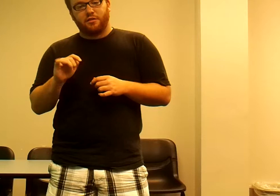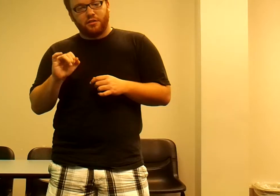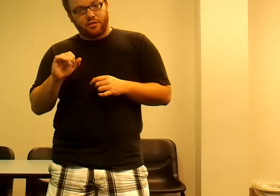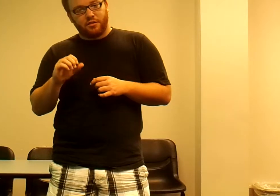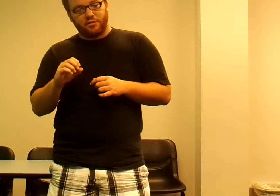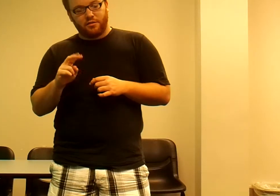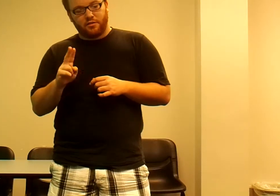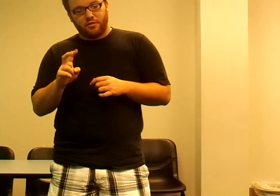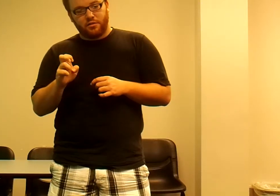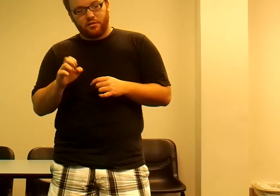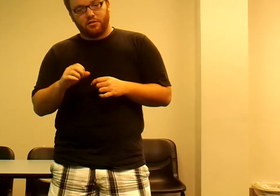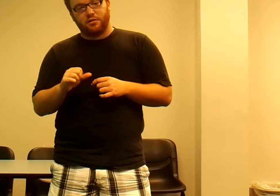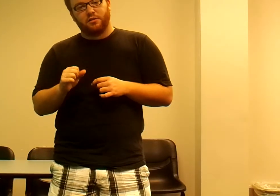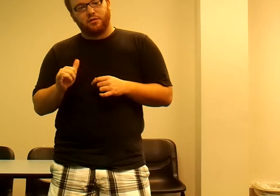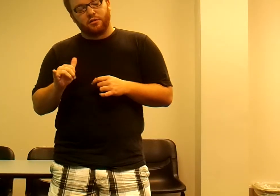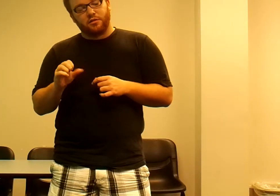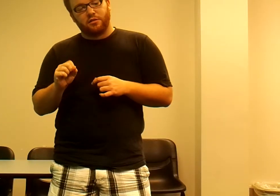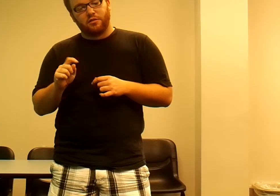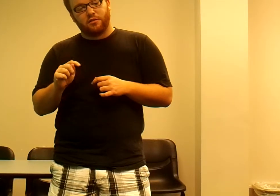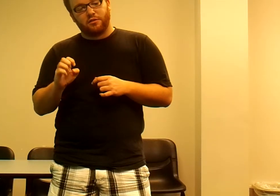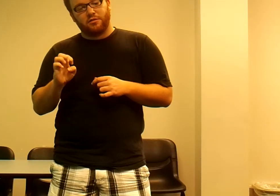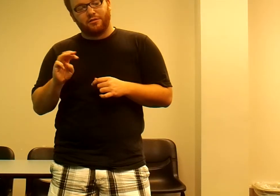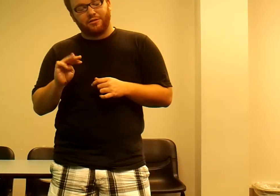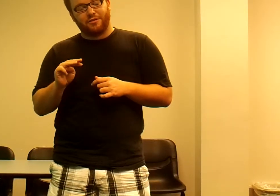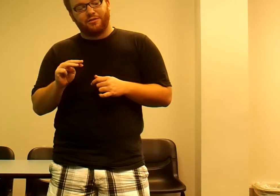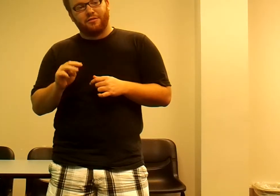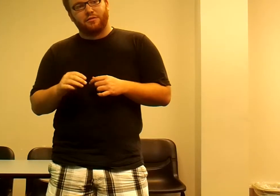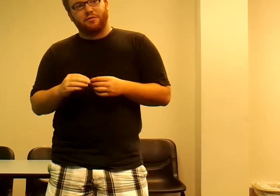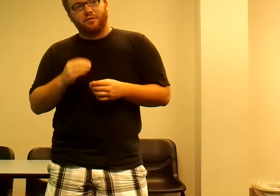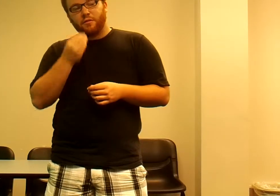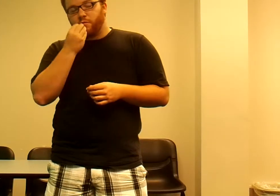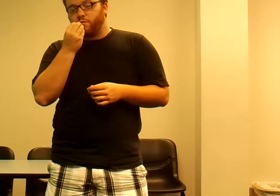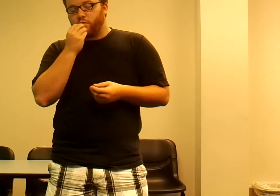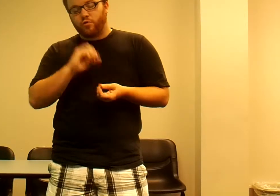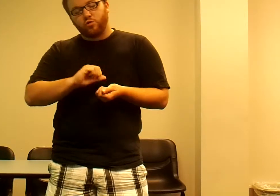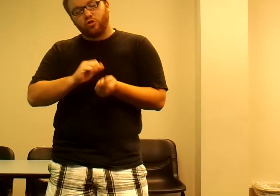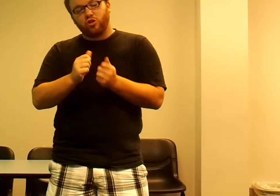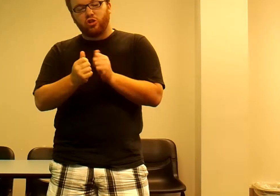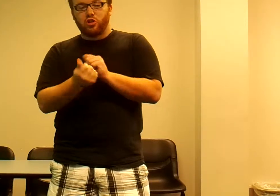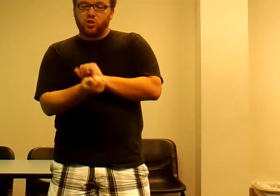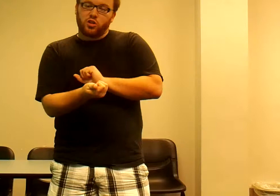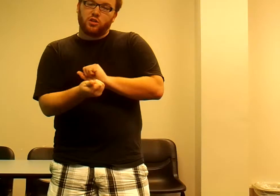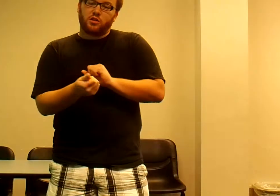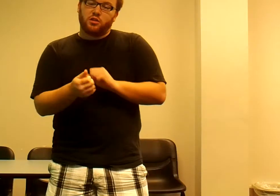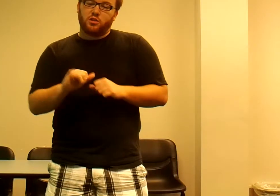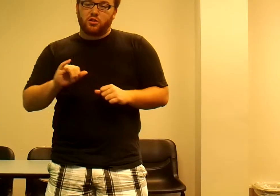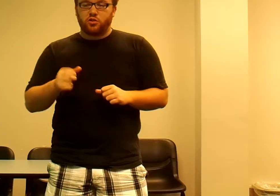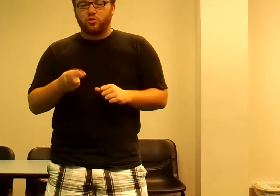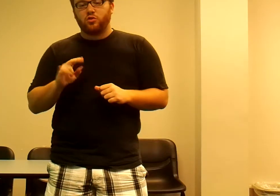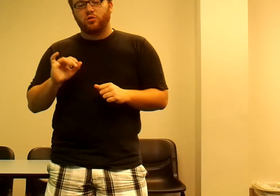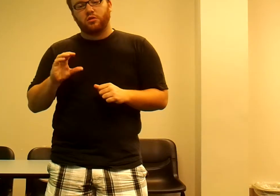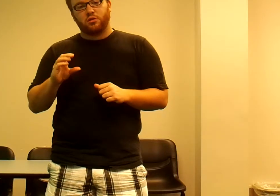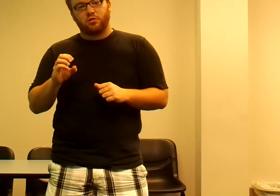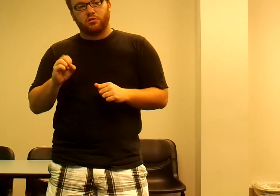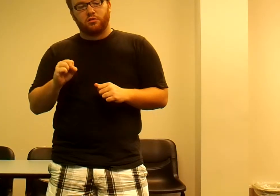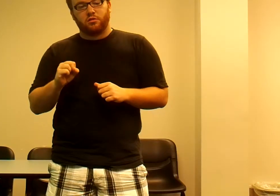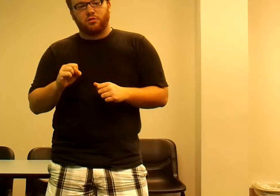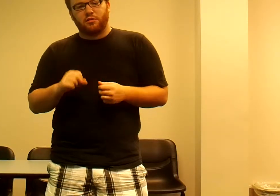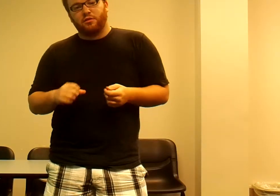changed, adding more digestive juices, and the nutrients from the food pass through the walls of the intestines